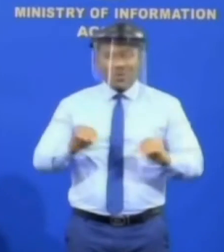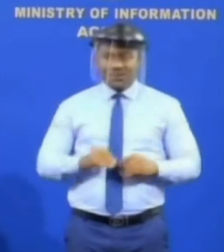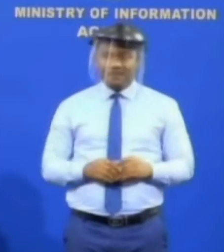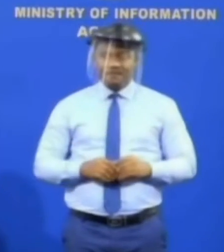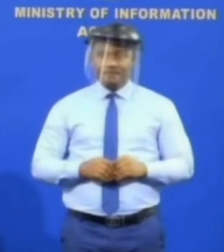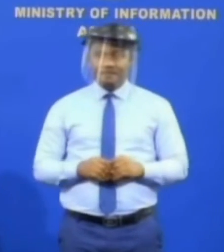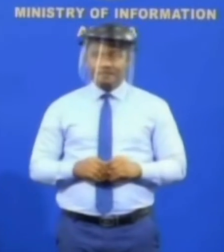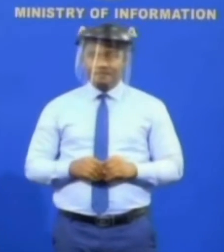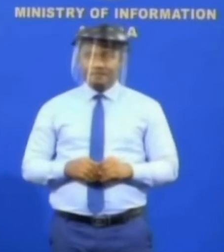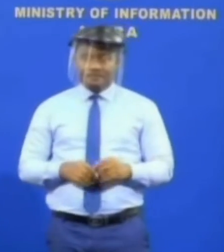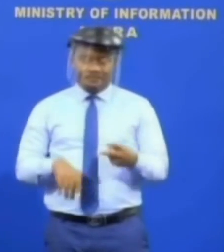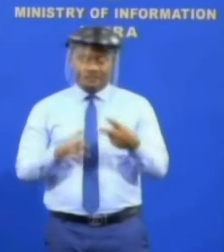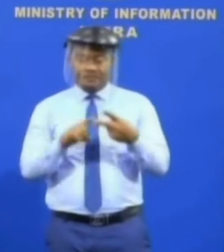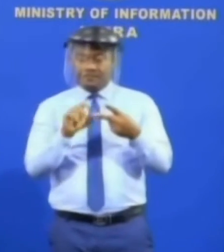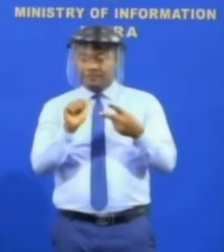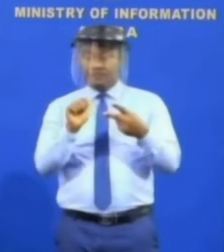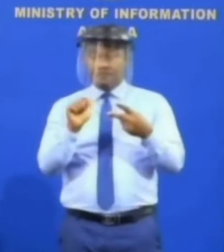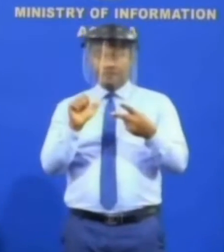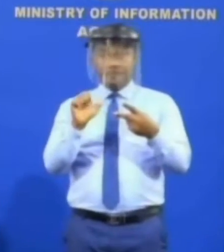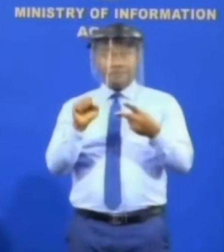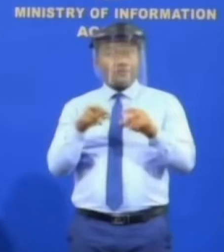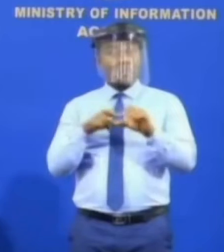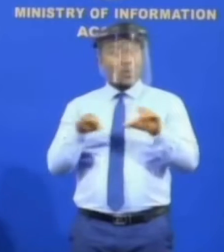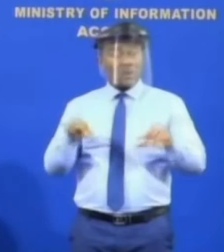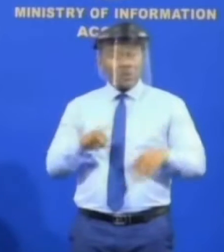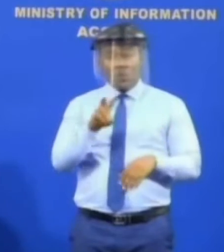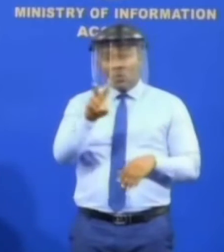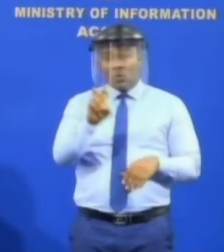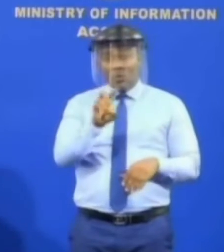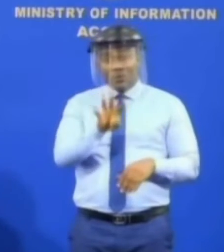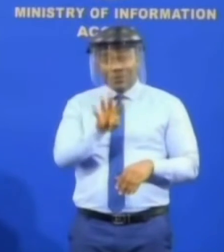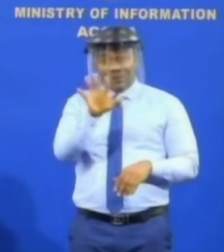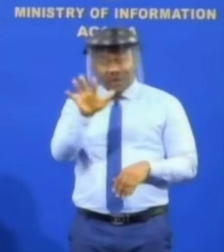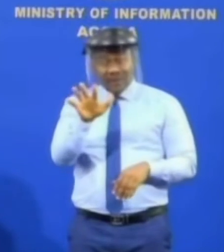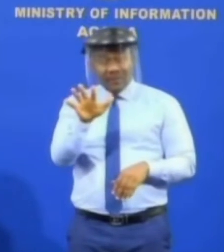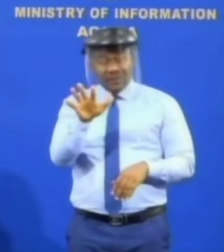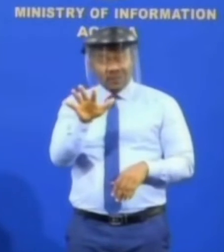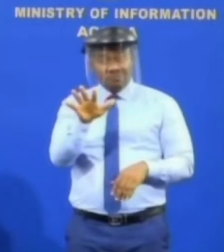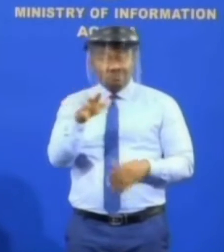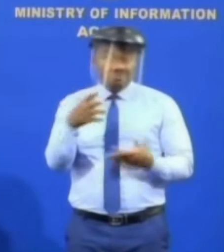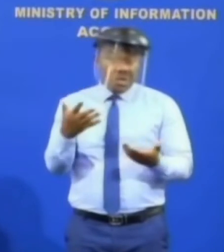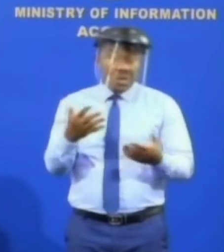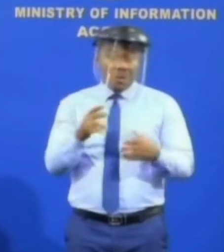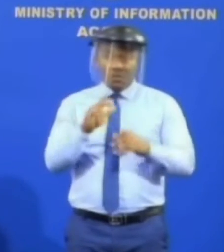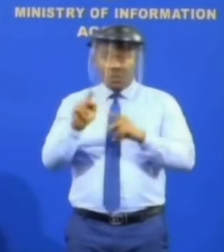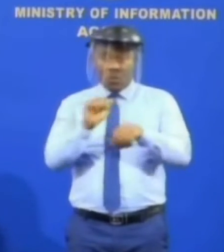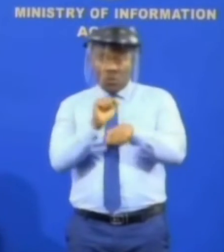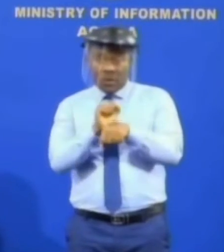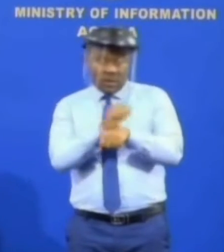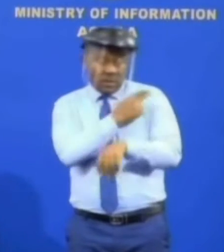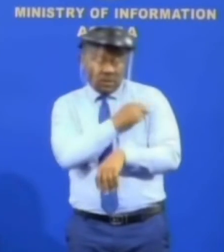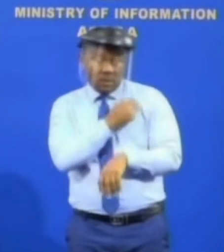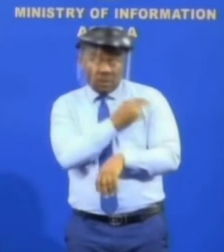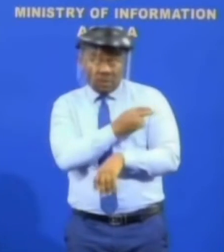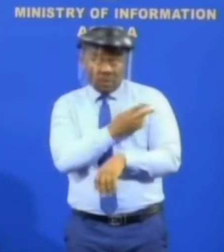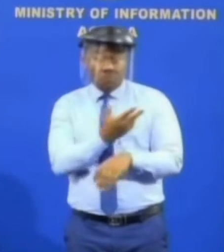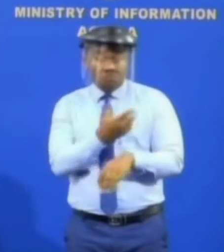Ashanti has had 245 case health workers infected.